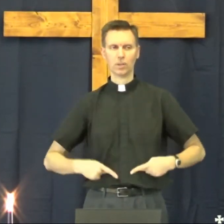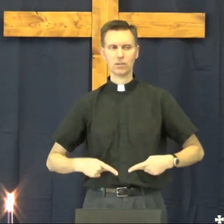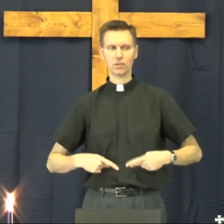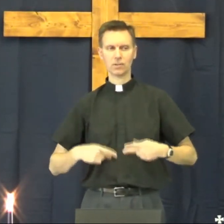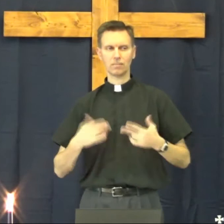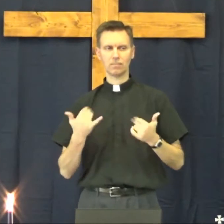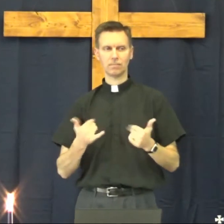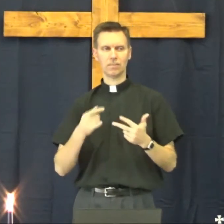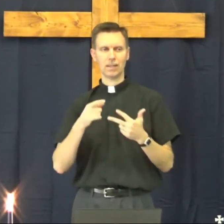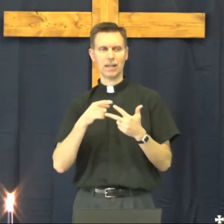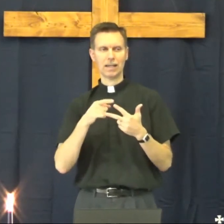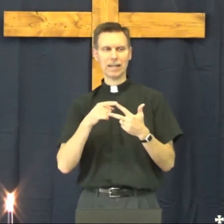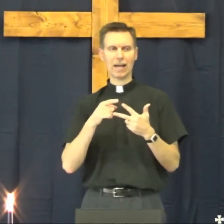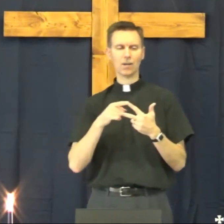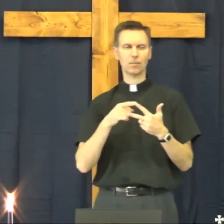priest, and now